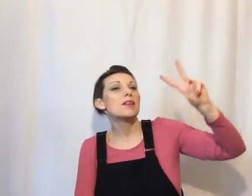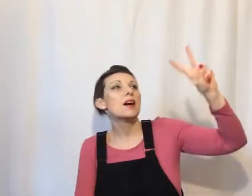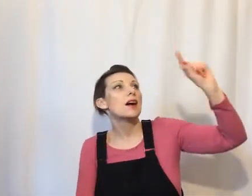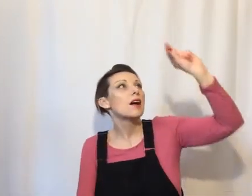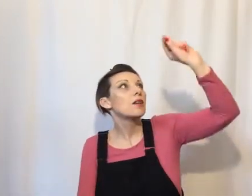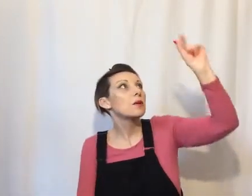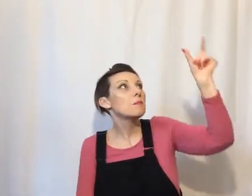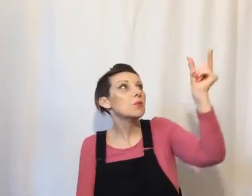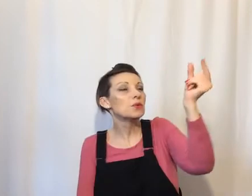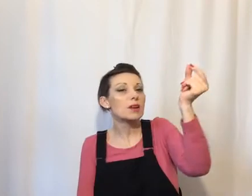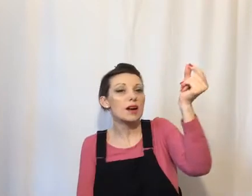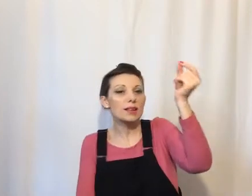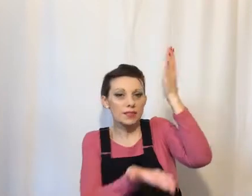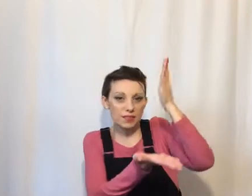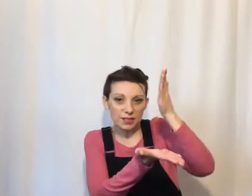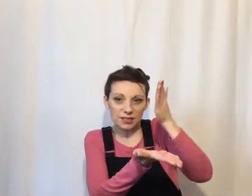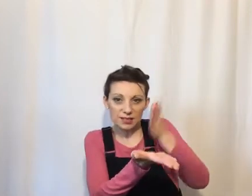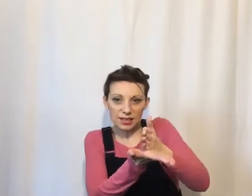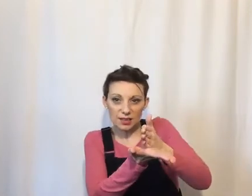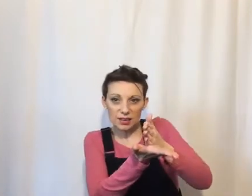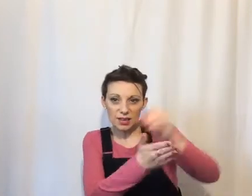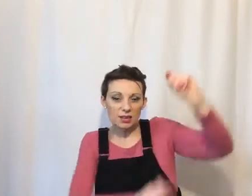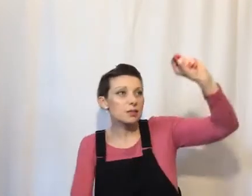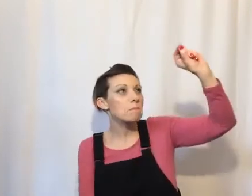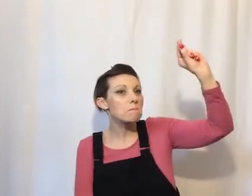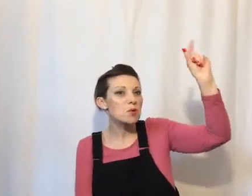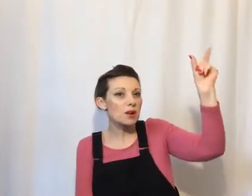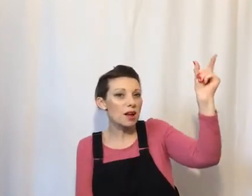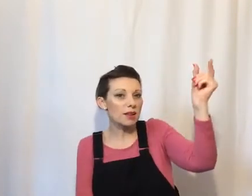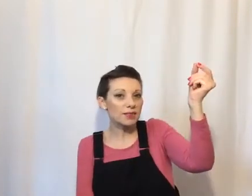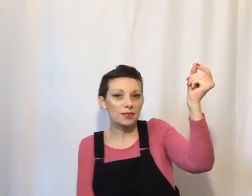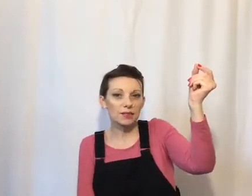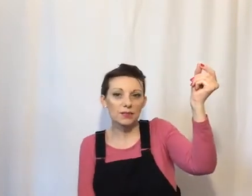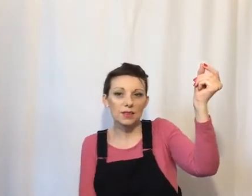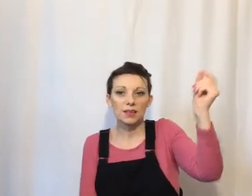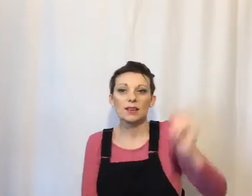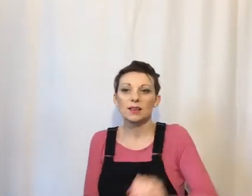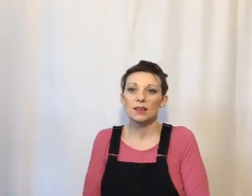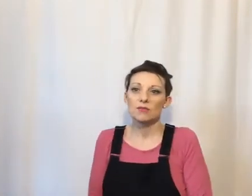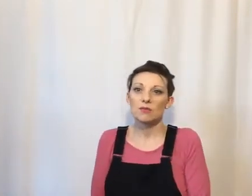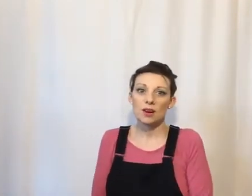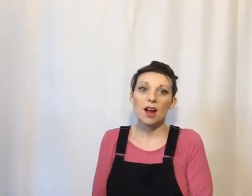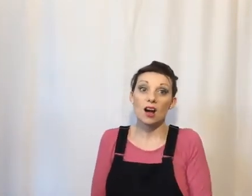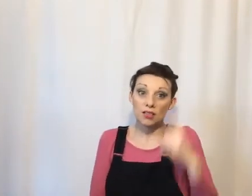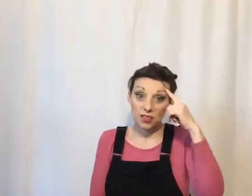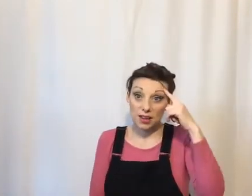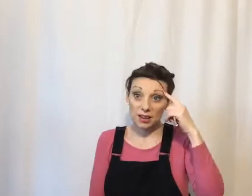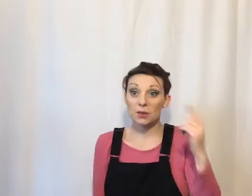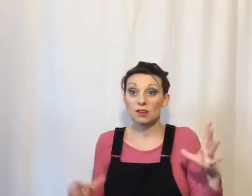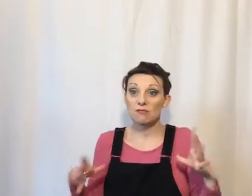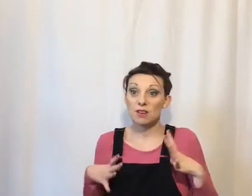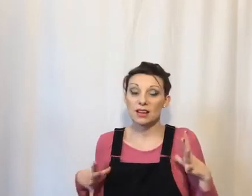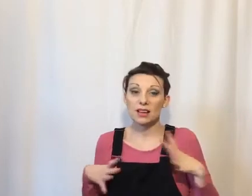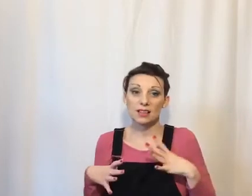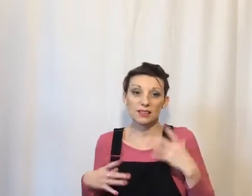Under the moonlight, the serious moonlight. Right, I think we're ready to